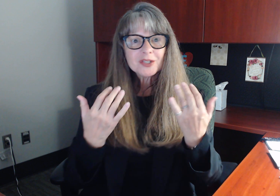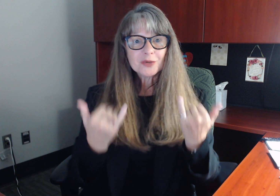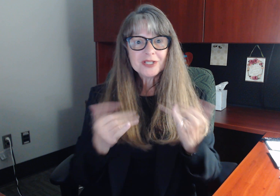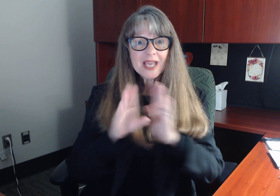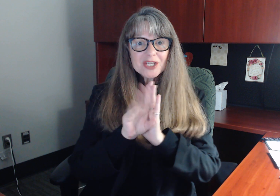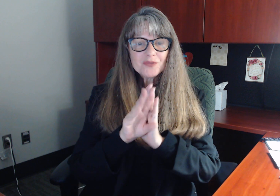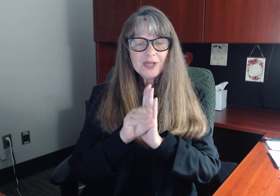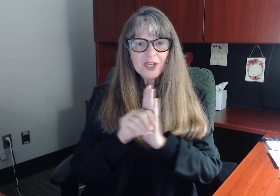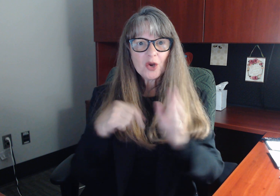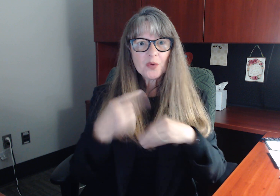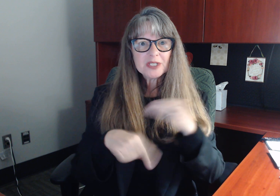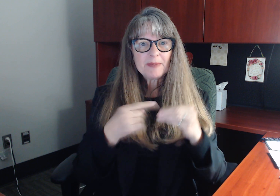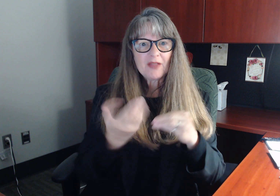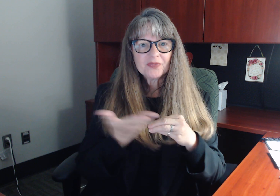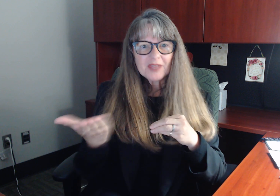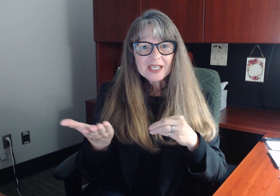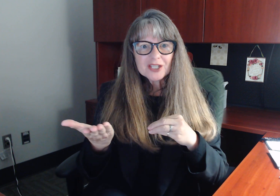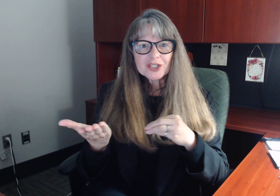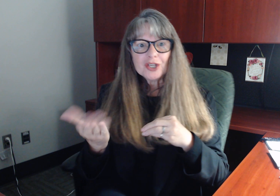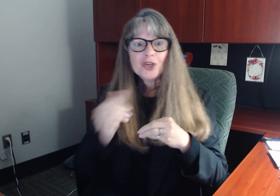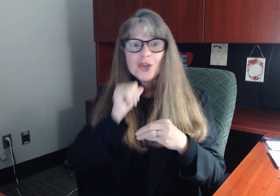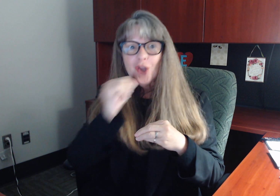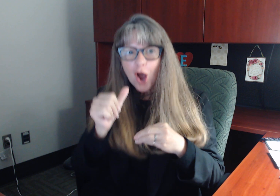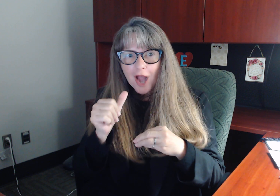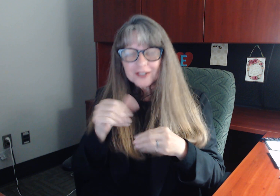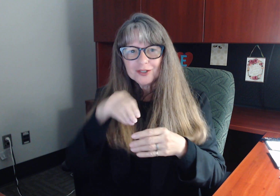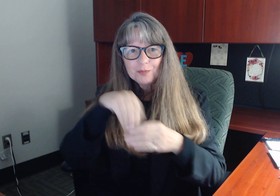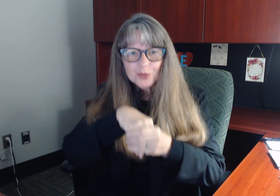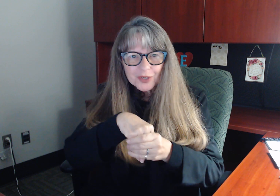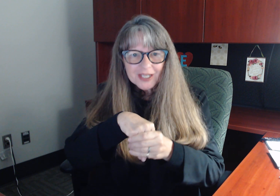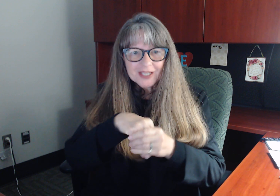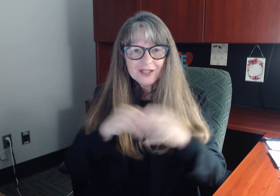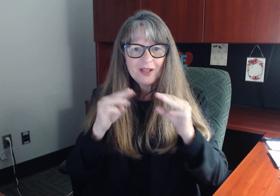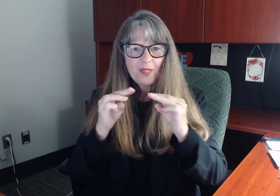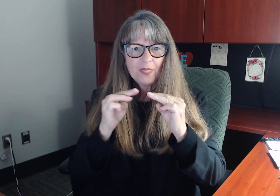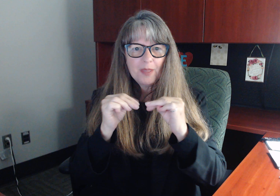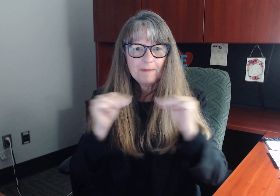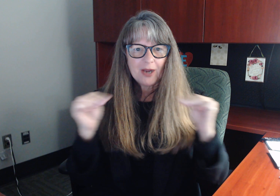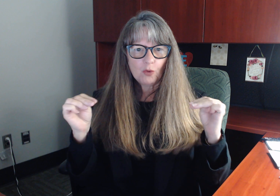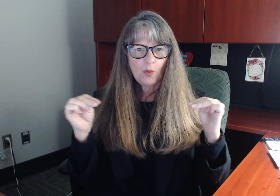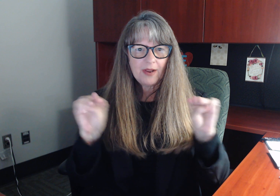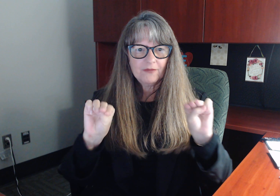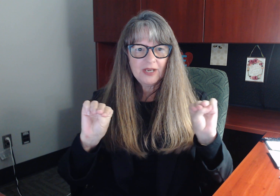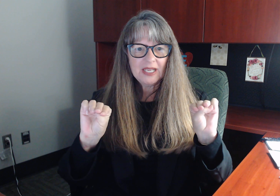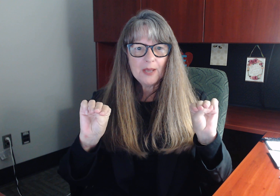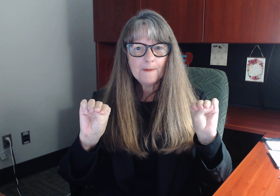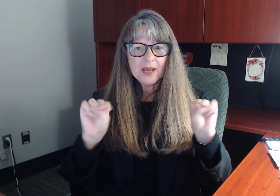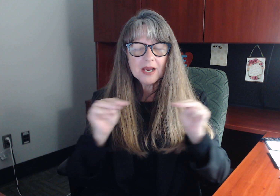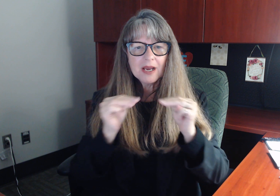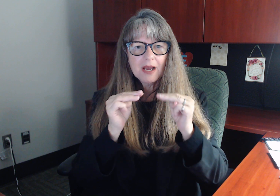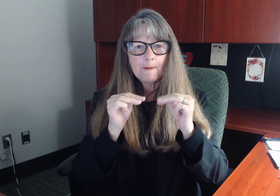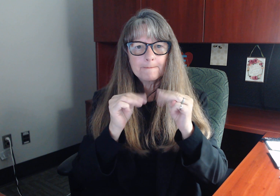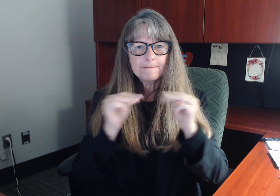So today's video is about things not to put in the microwave, an M